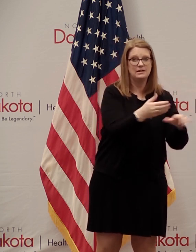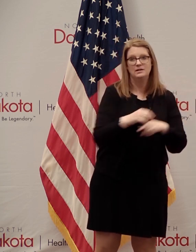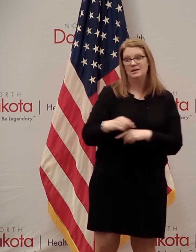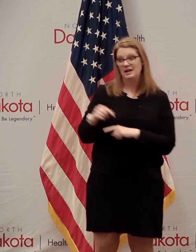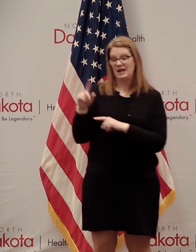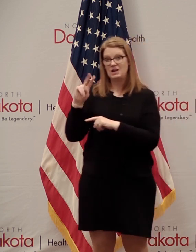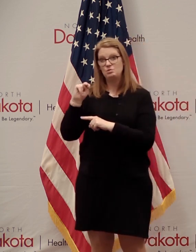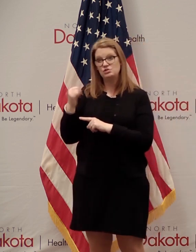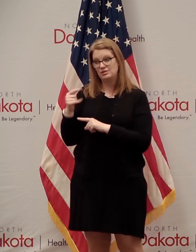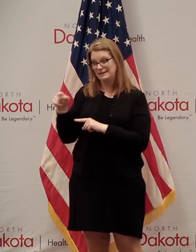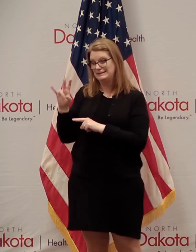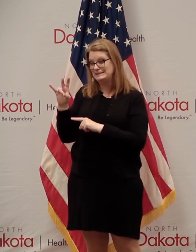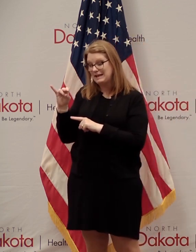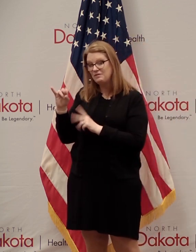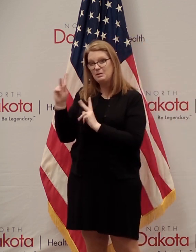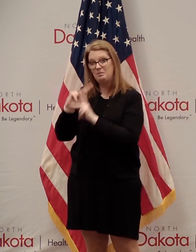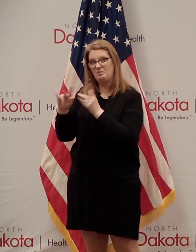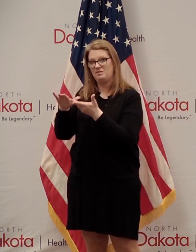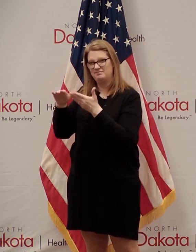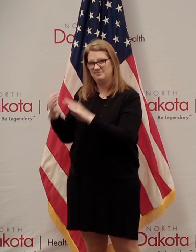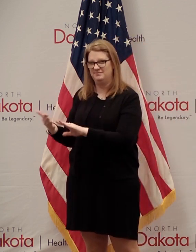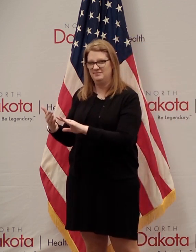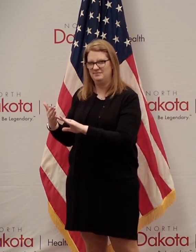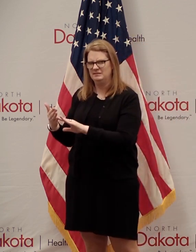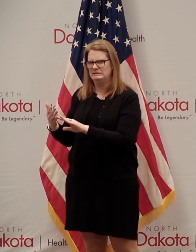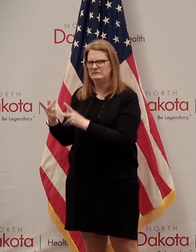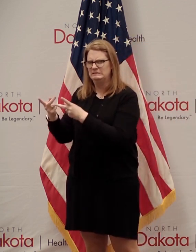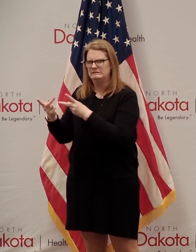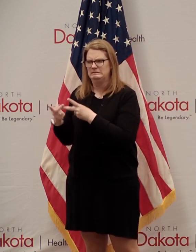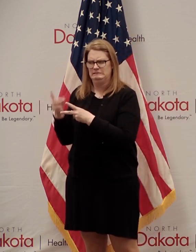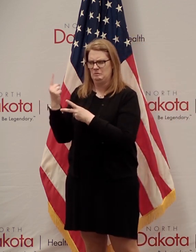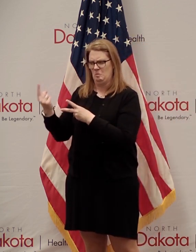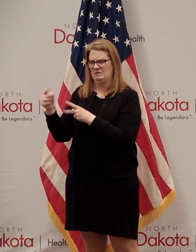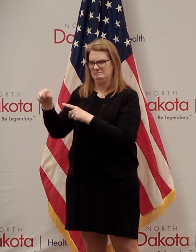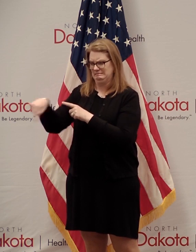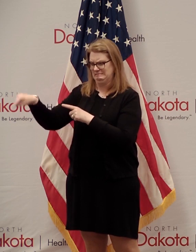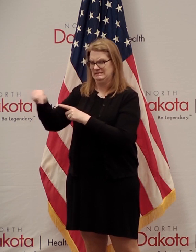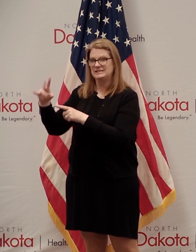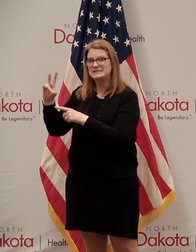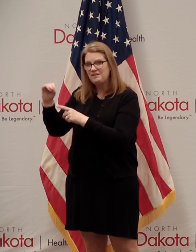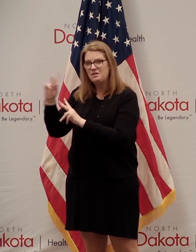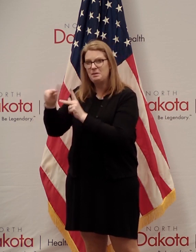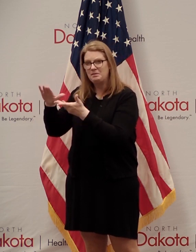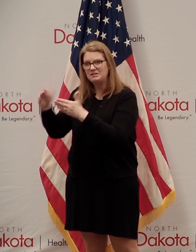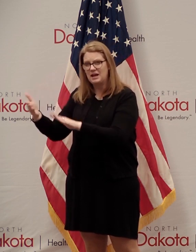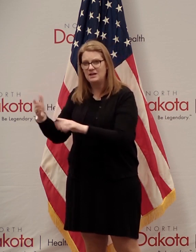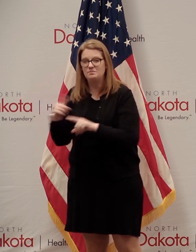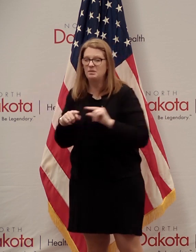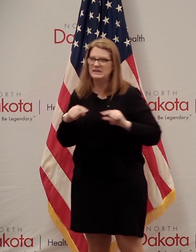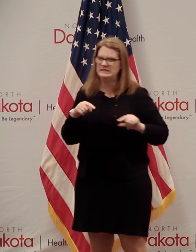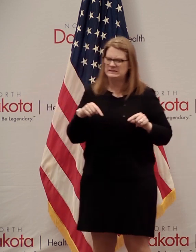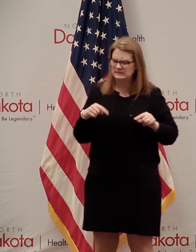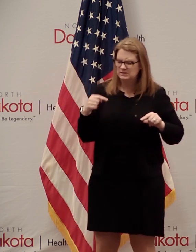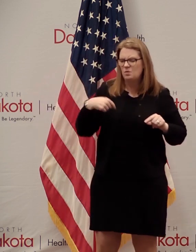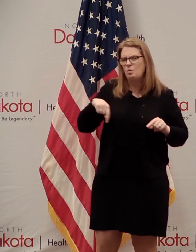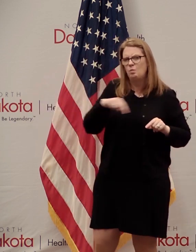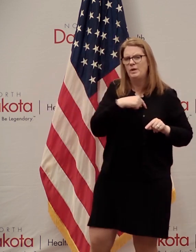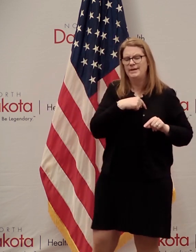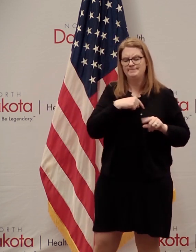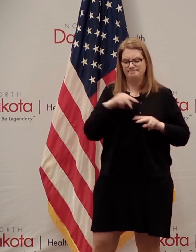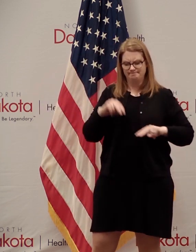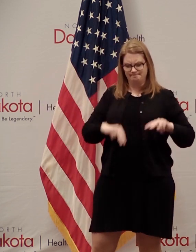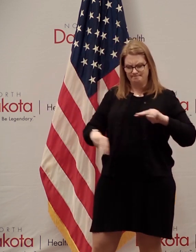away from the same facility, we know that this is one of the most challenging parts is how to manage